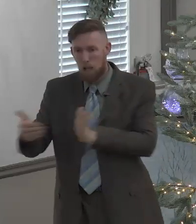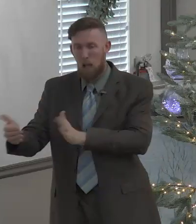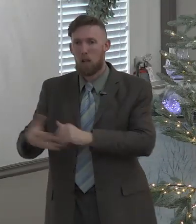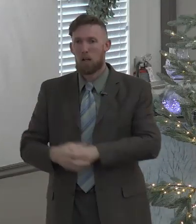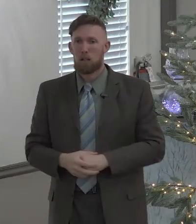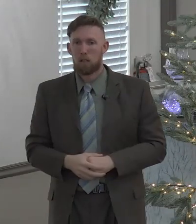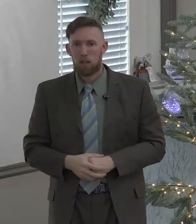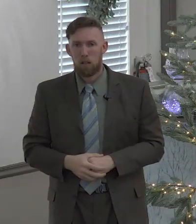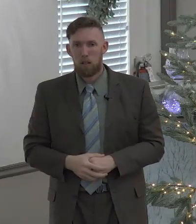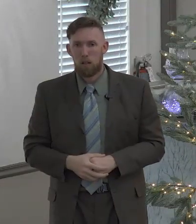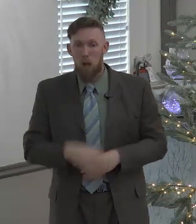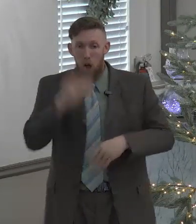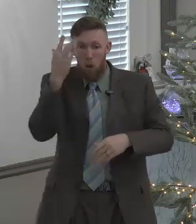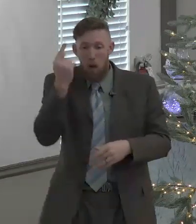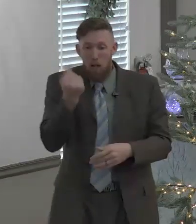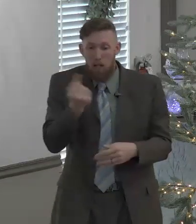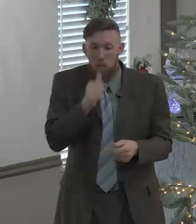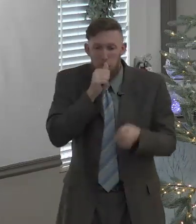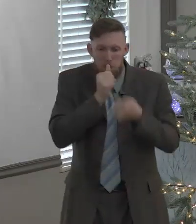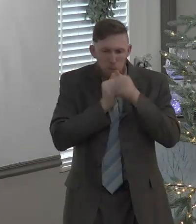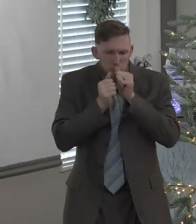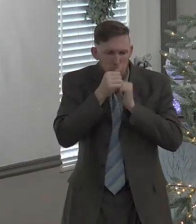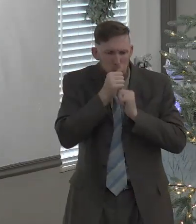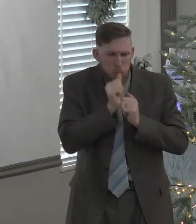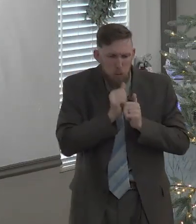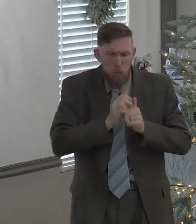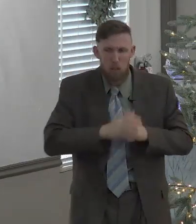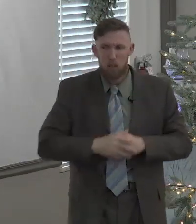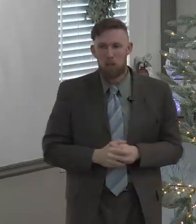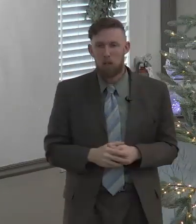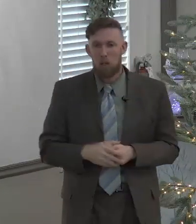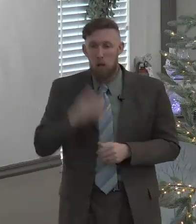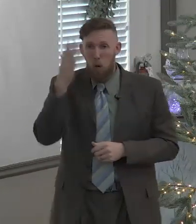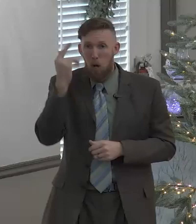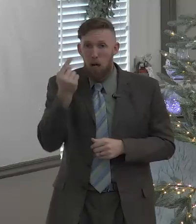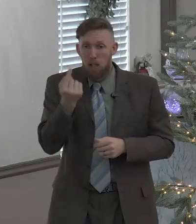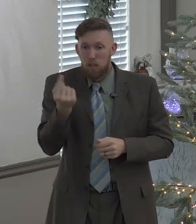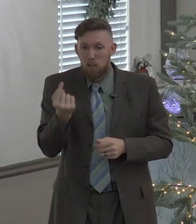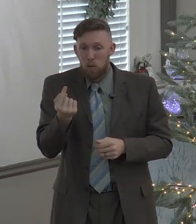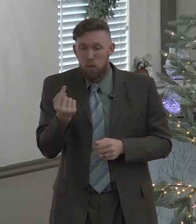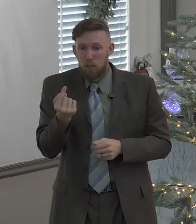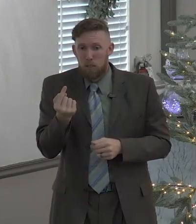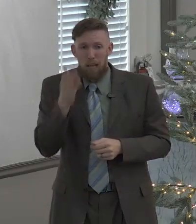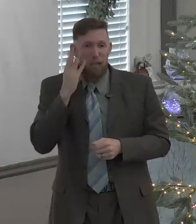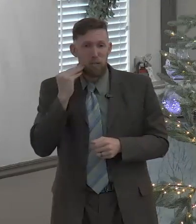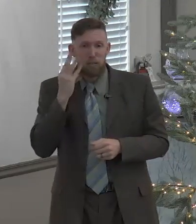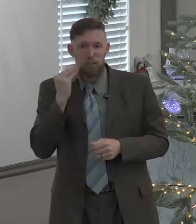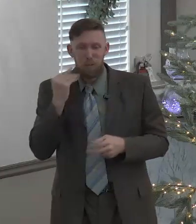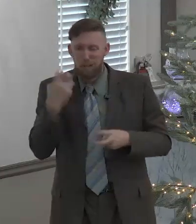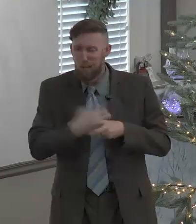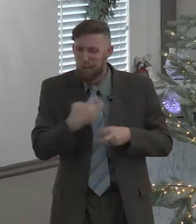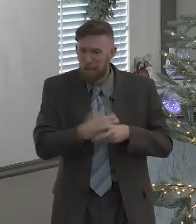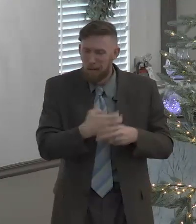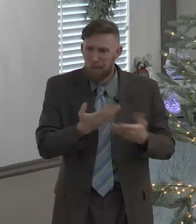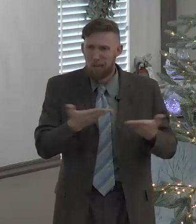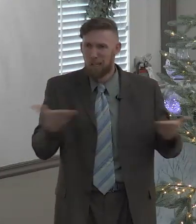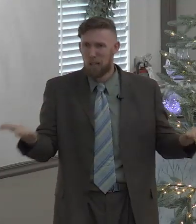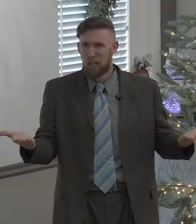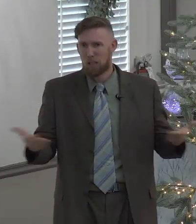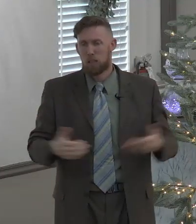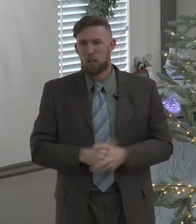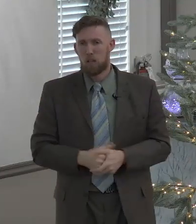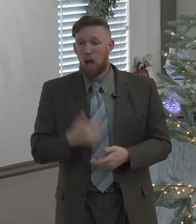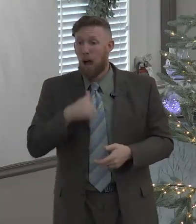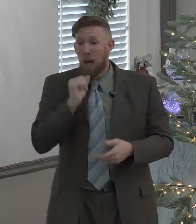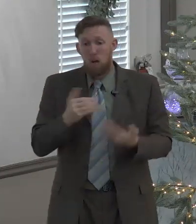with that plan yet. I'm not done with that purpose yet. Why is somebody suffering? Why is somebody going through what